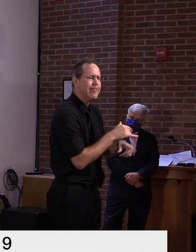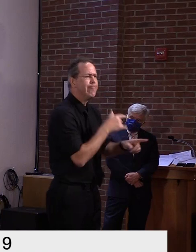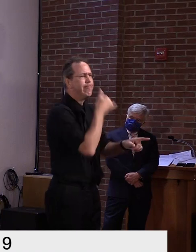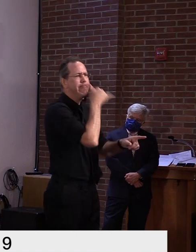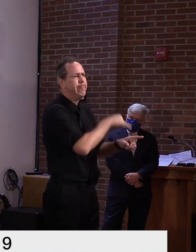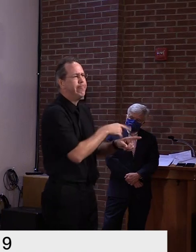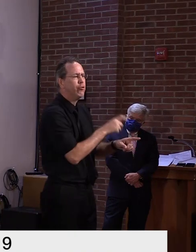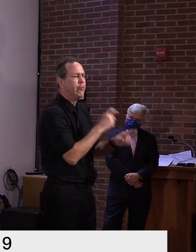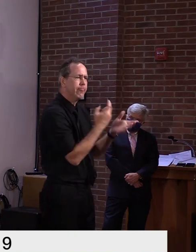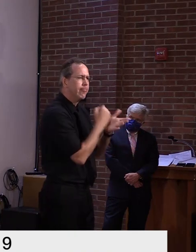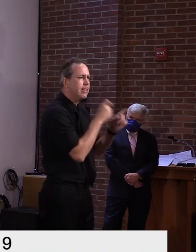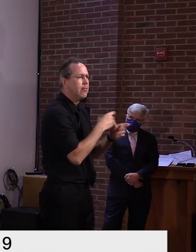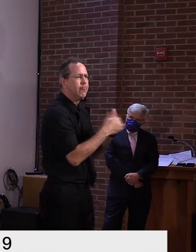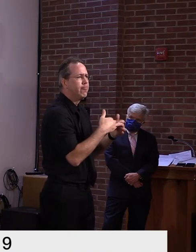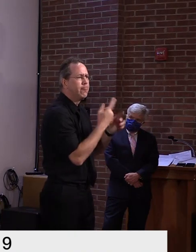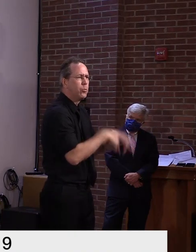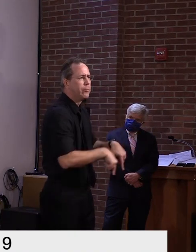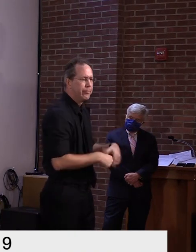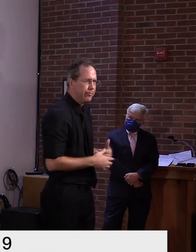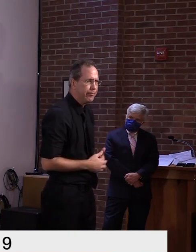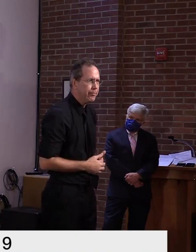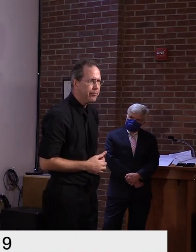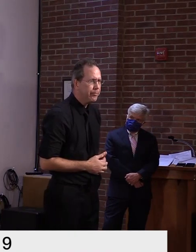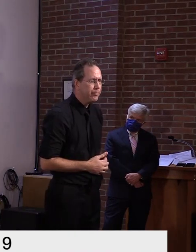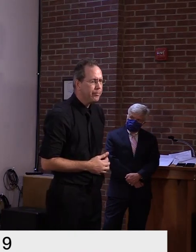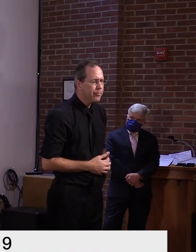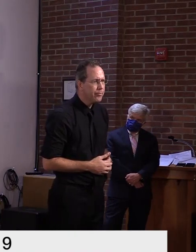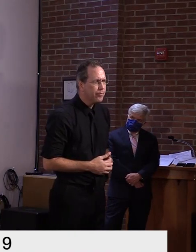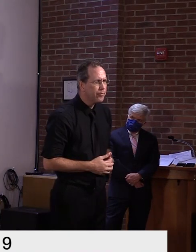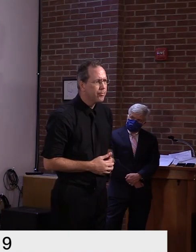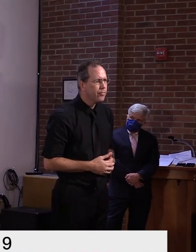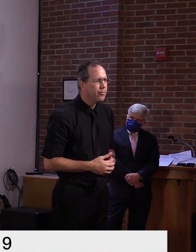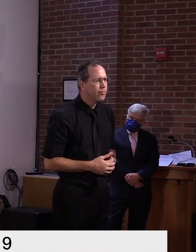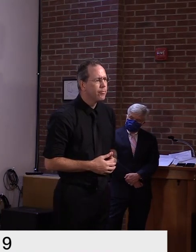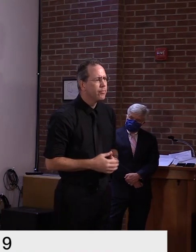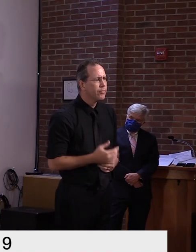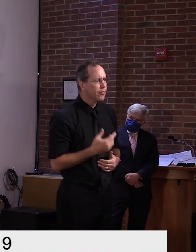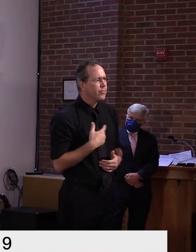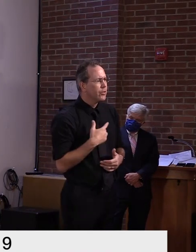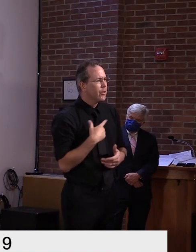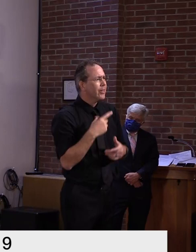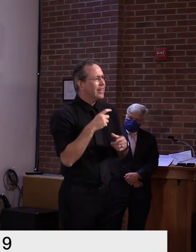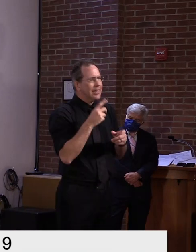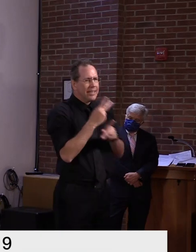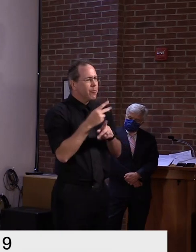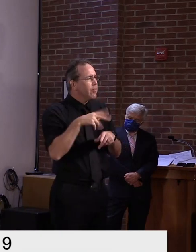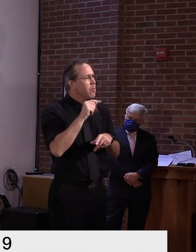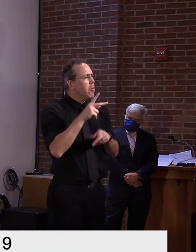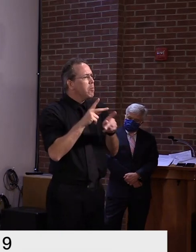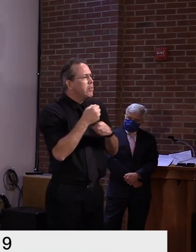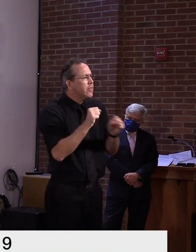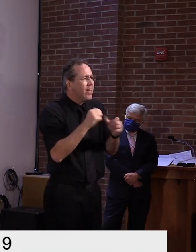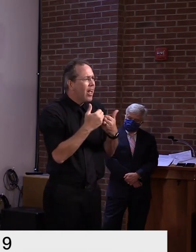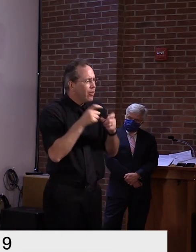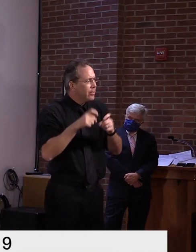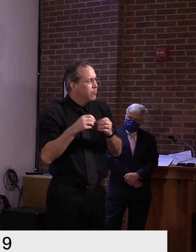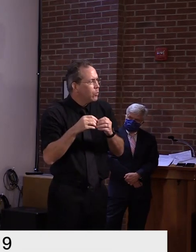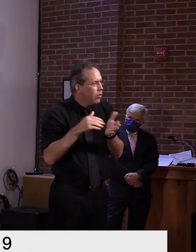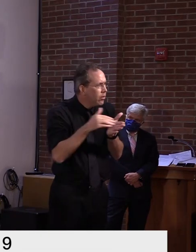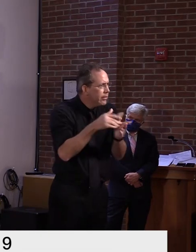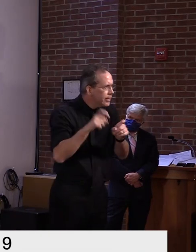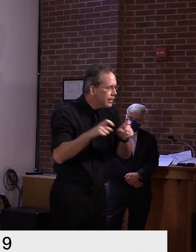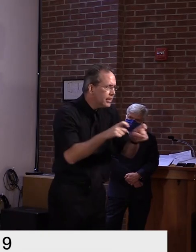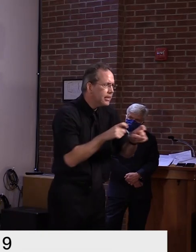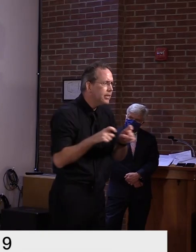strategy to keep Vermonters safe and to keep Vermont communities safe. And certainly, we think